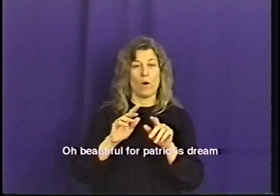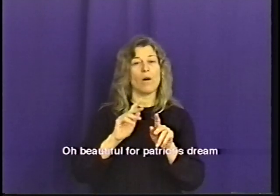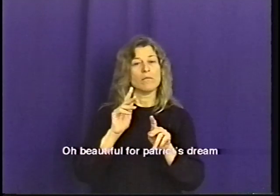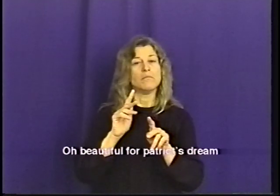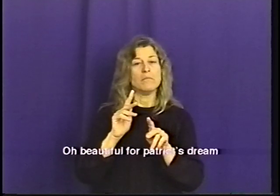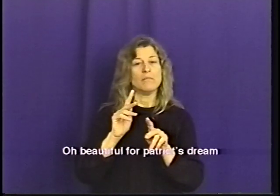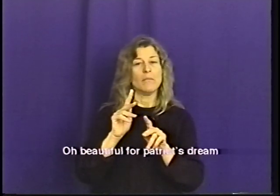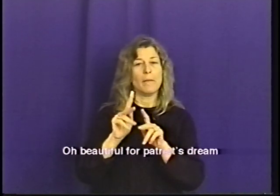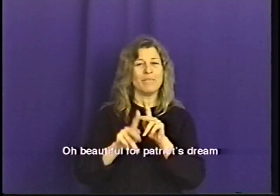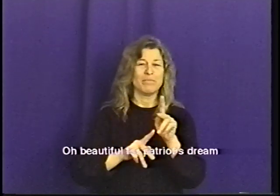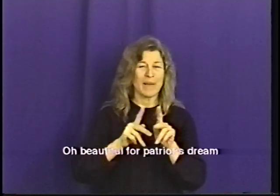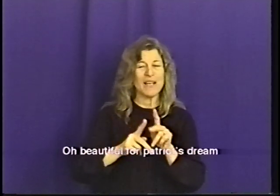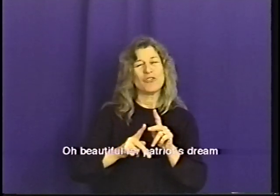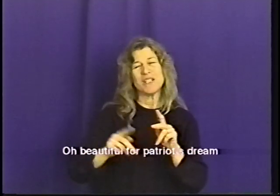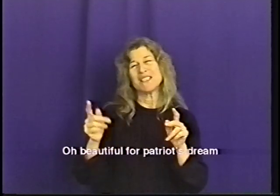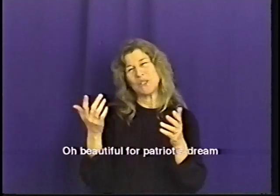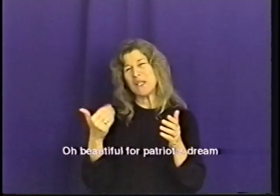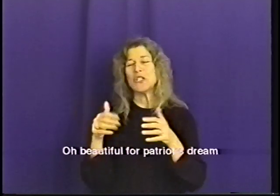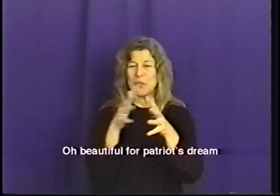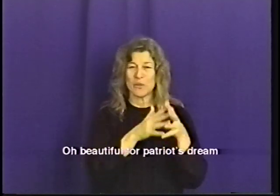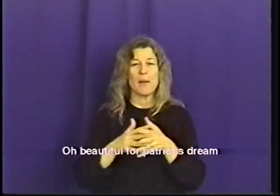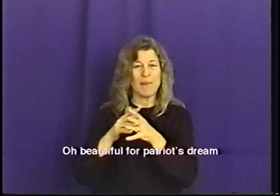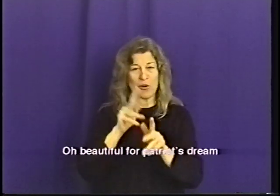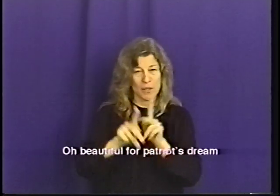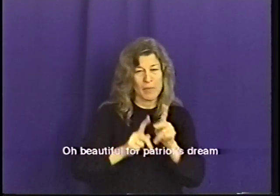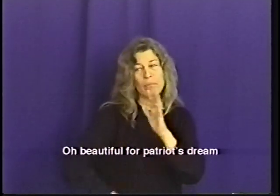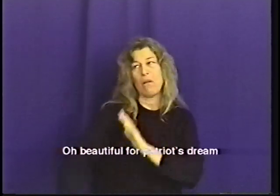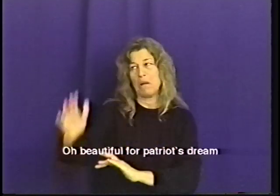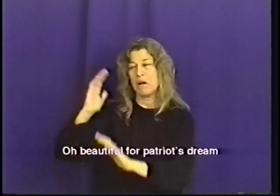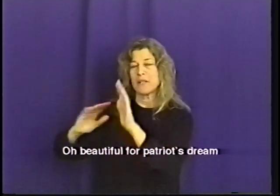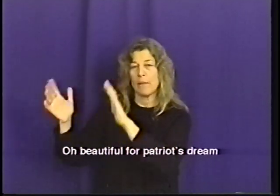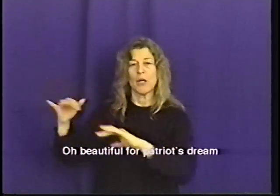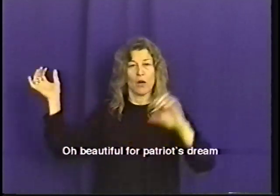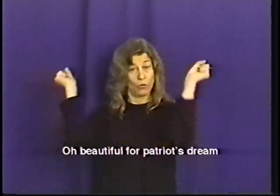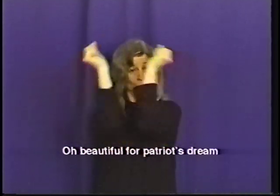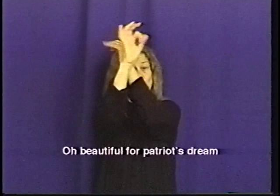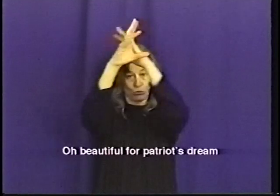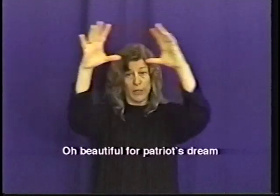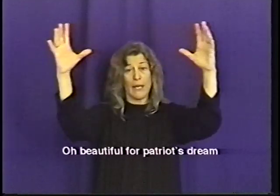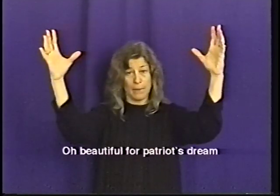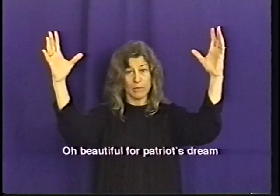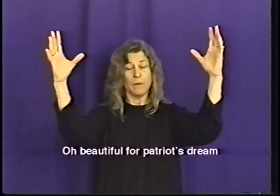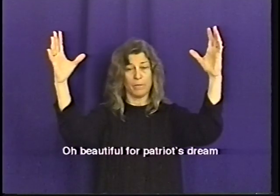for patriots, you can do the American people a long time ago dreamed.